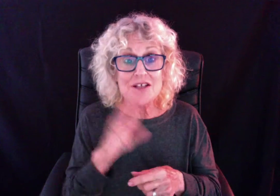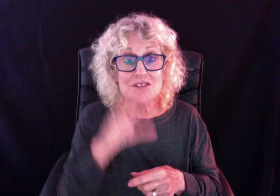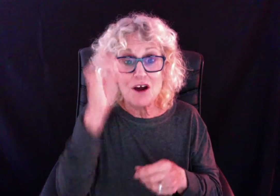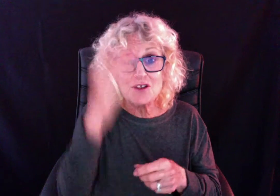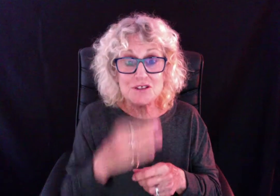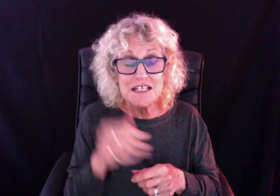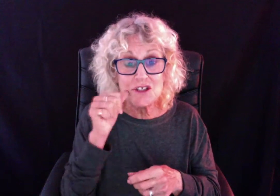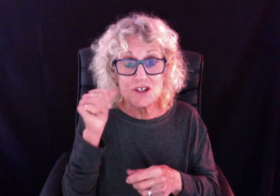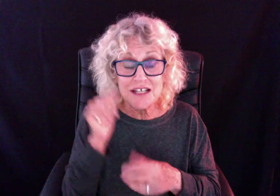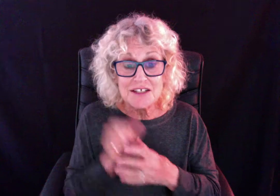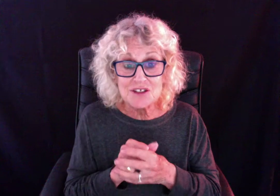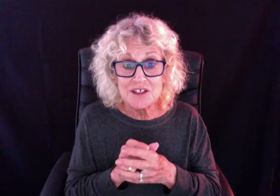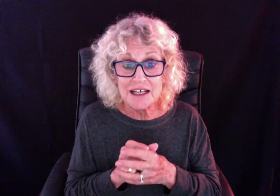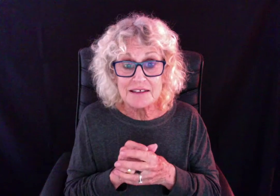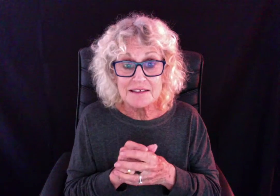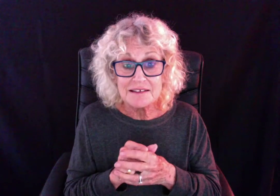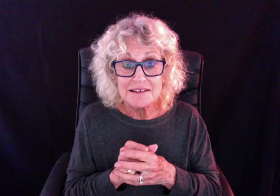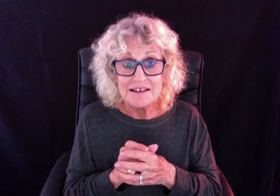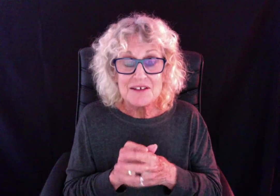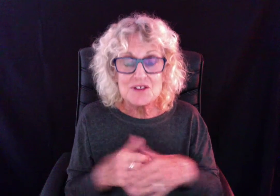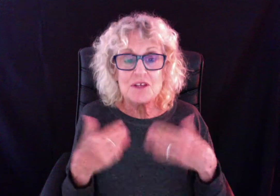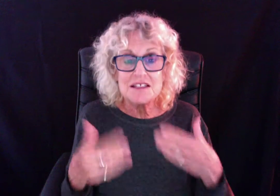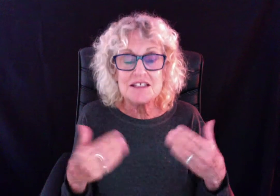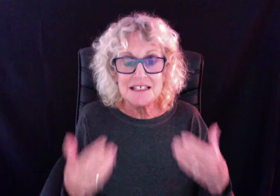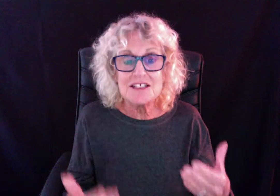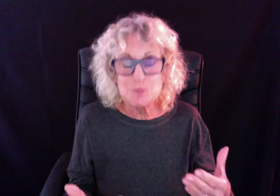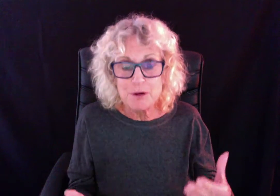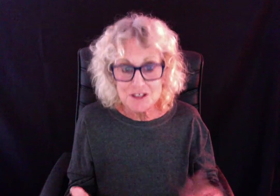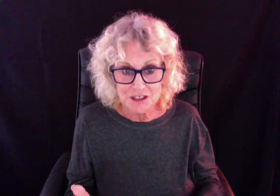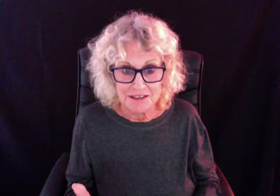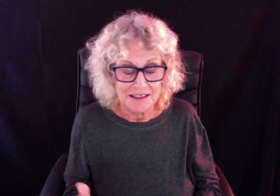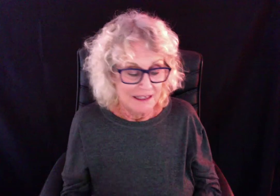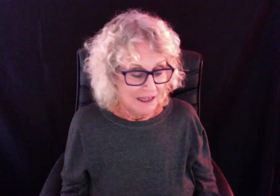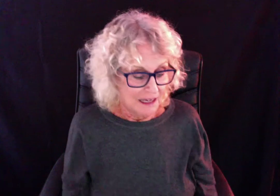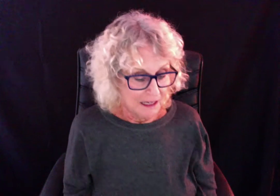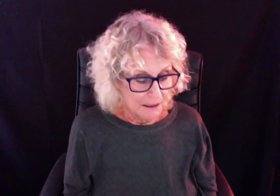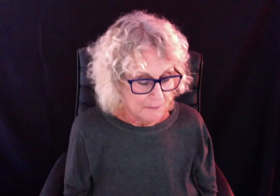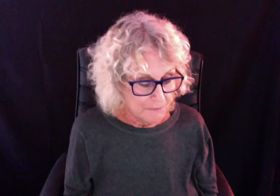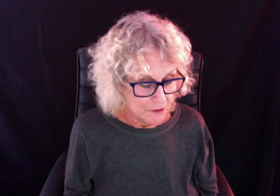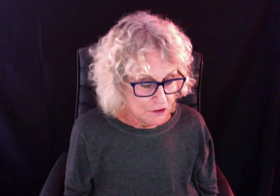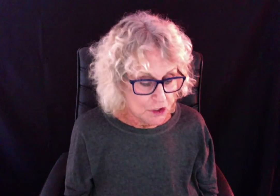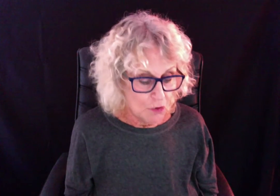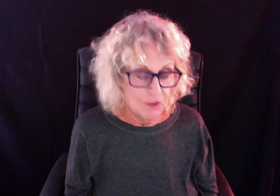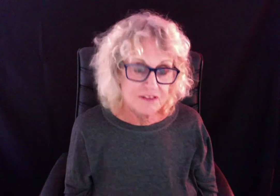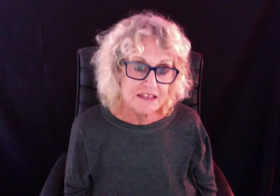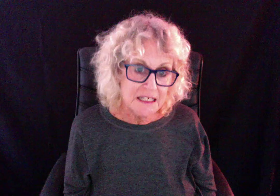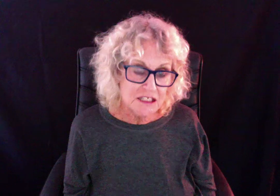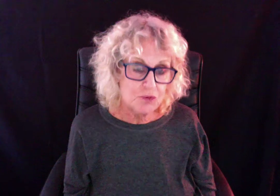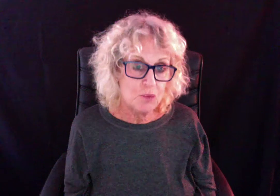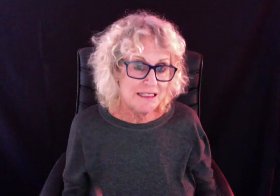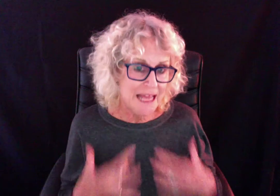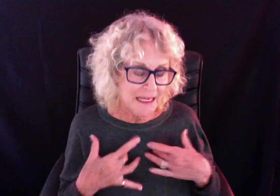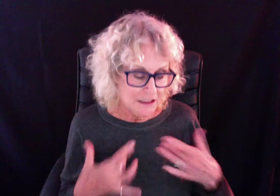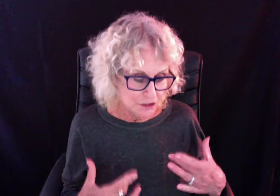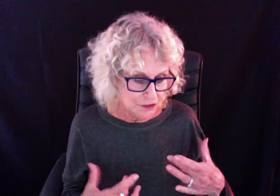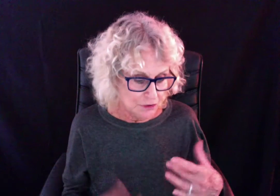saw your teacher yesterday. So it's an expression. So with this, what we tend to do,